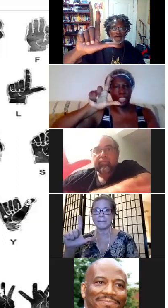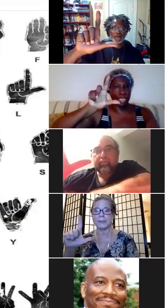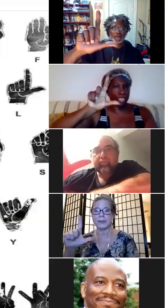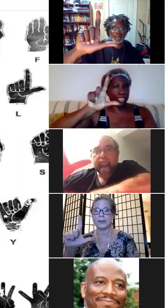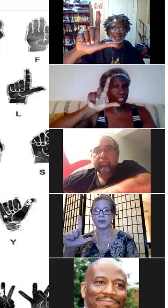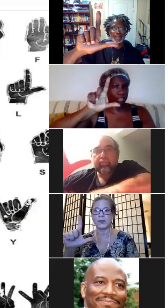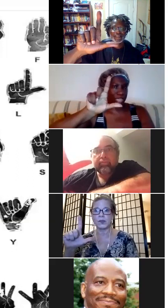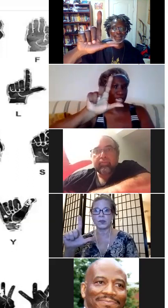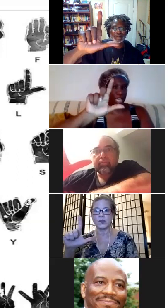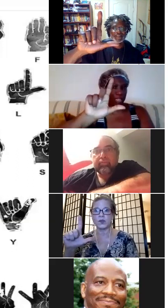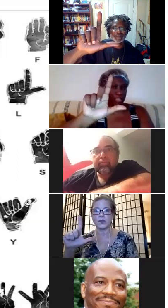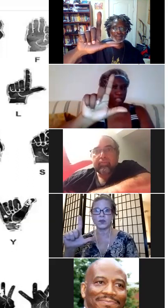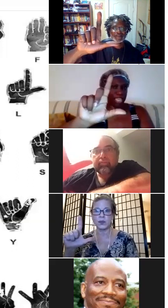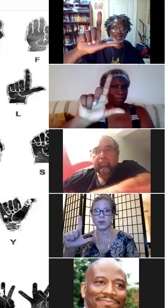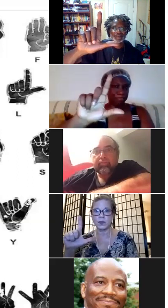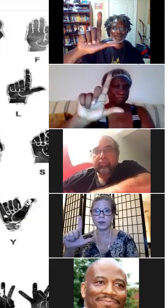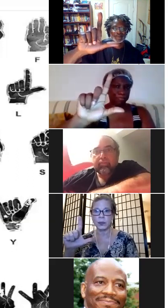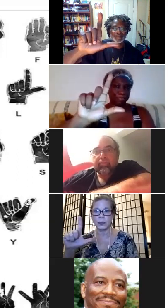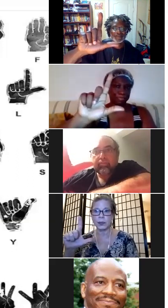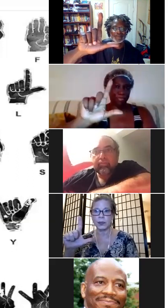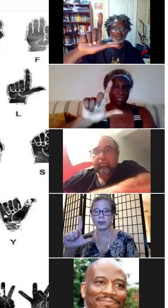L. Okay. L, yep.